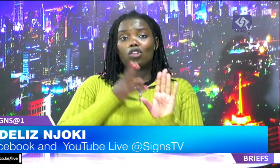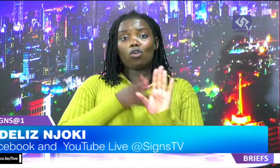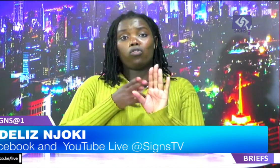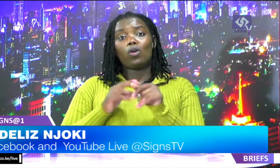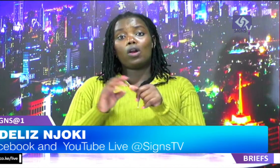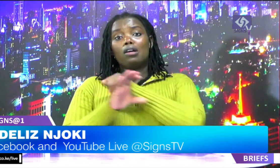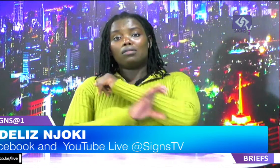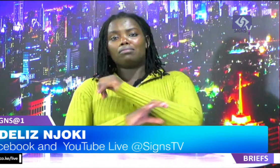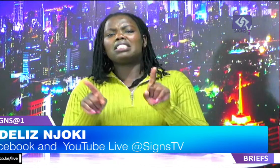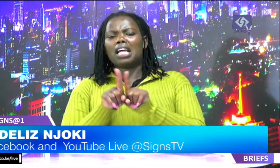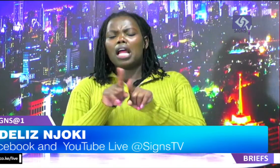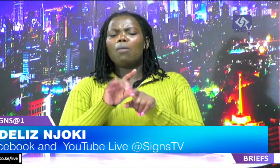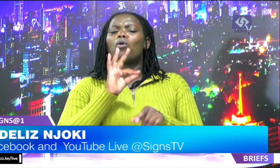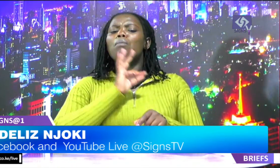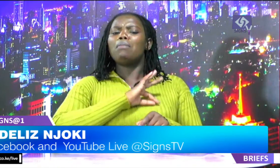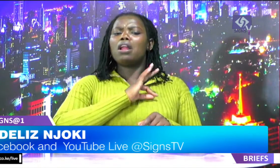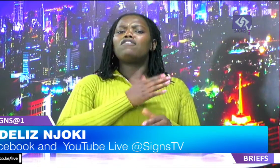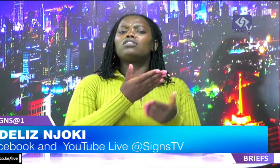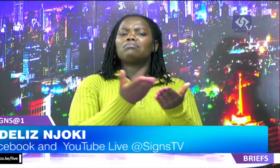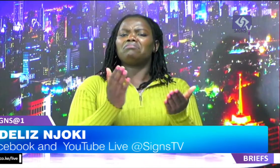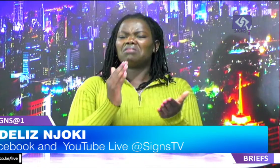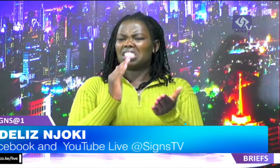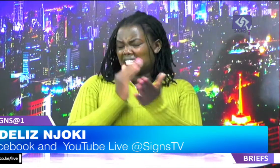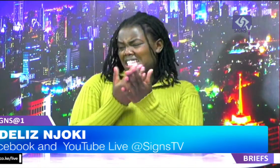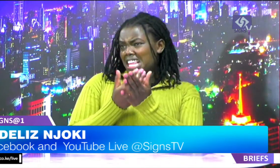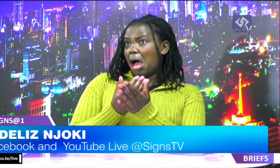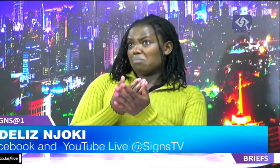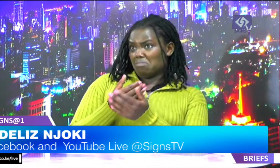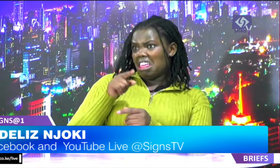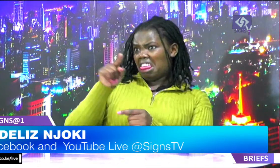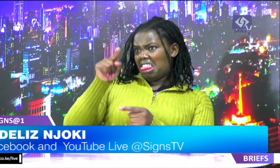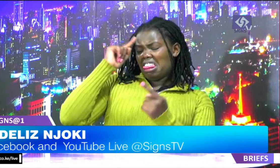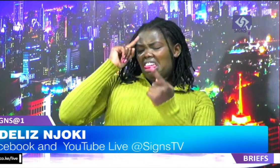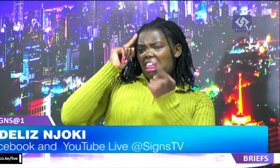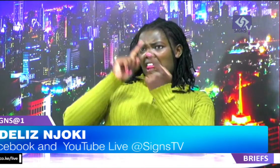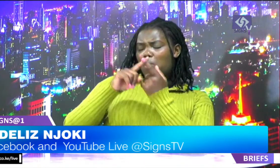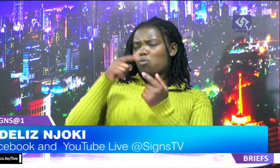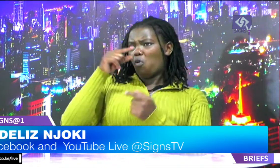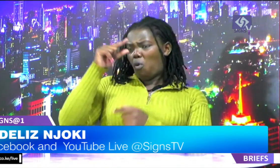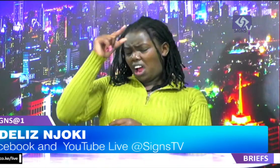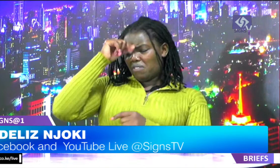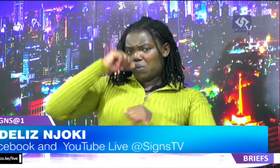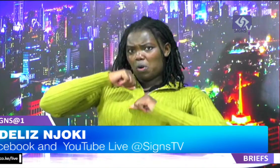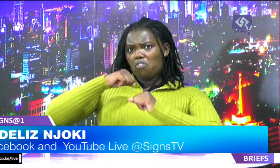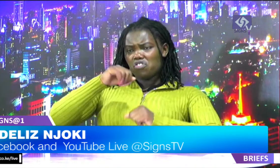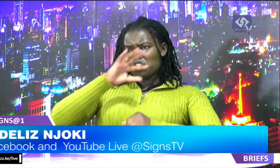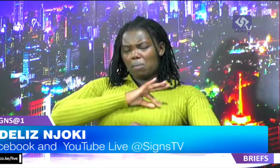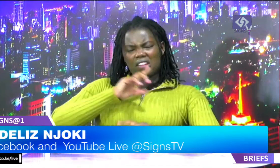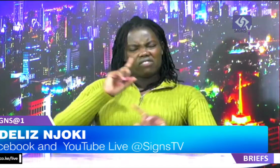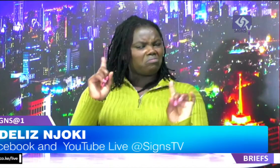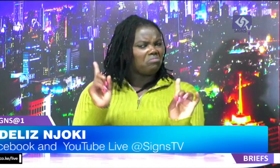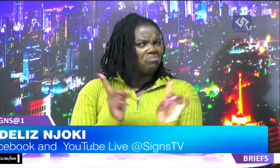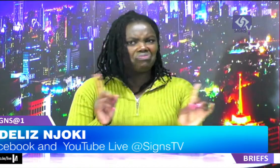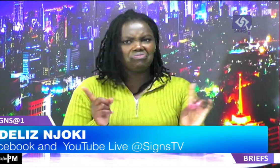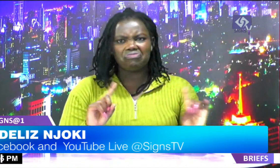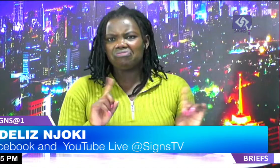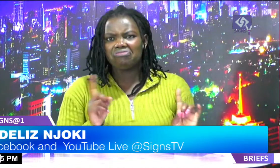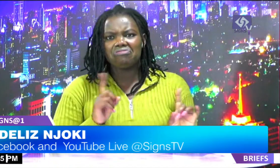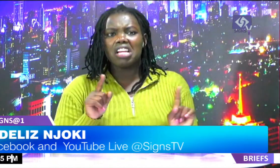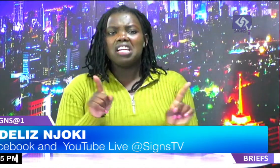government-to-government deal was aimed to drive up the cost of fuel in the country